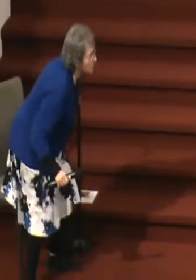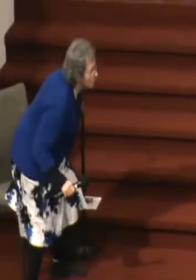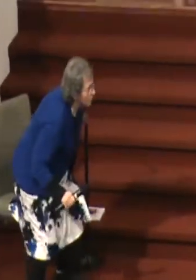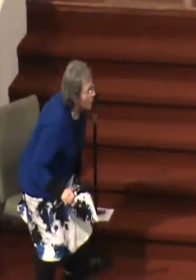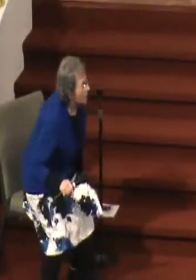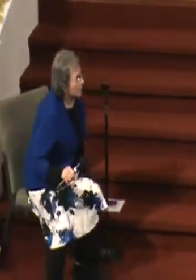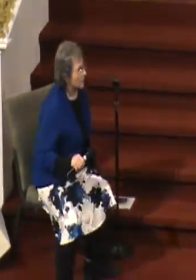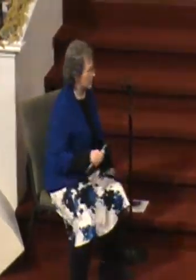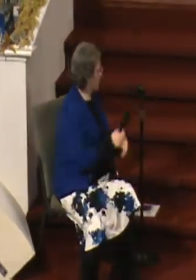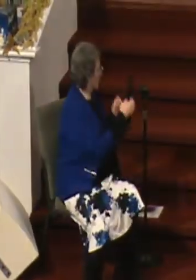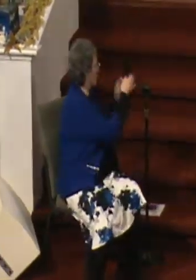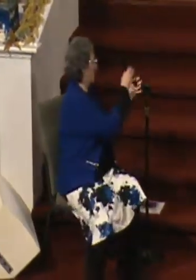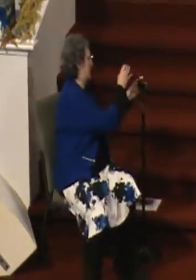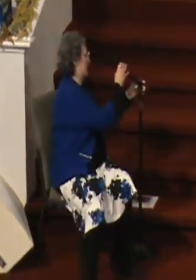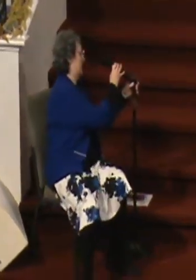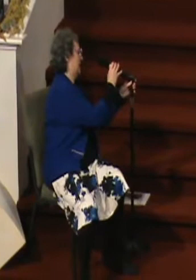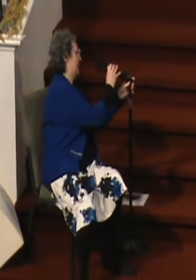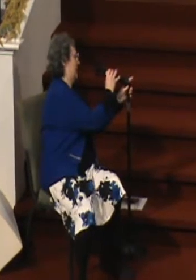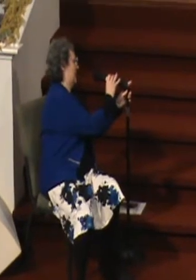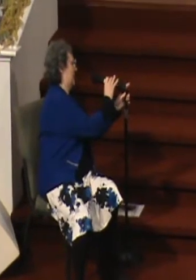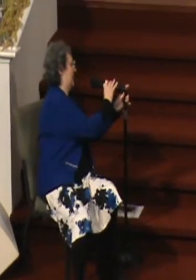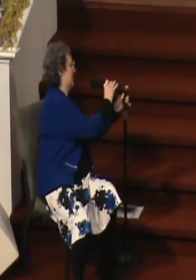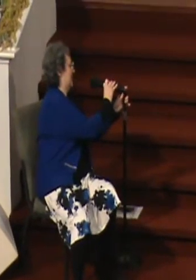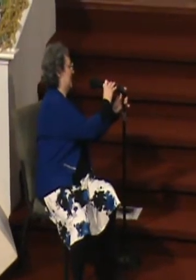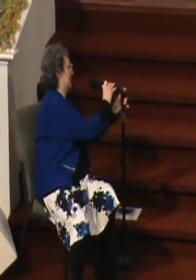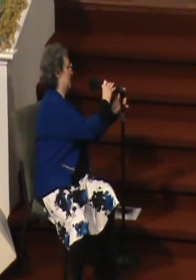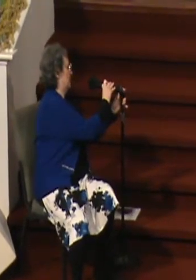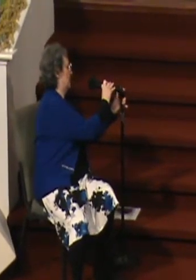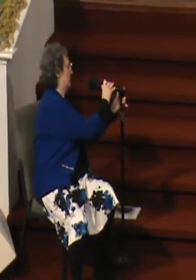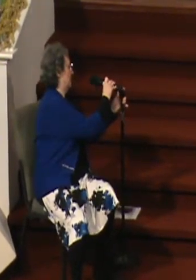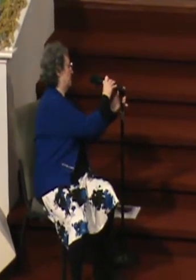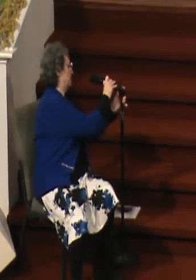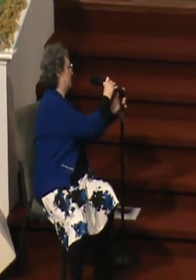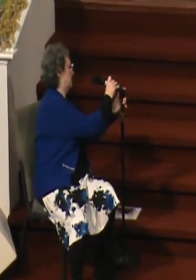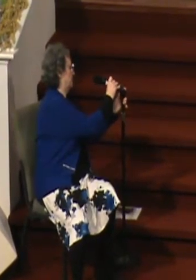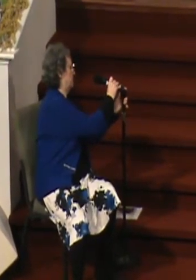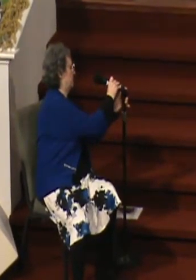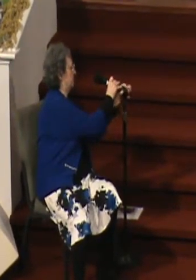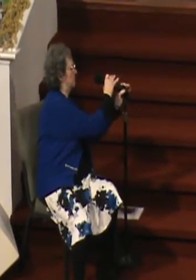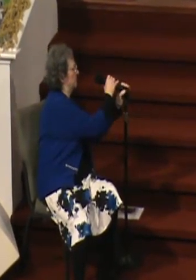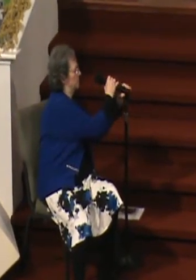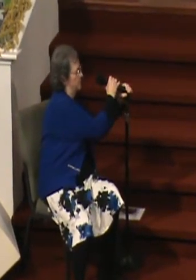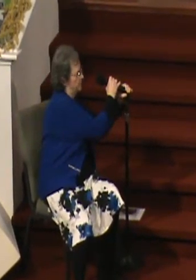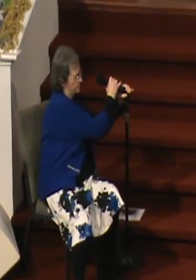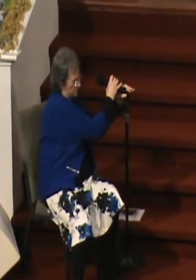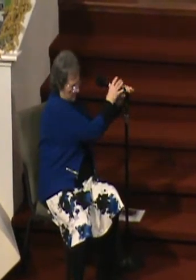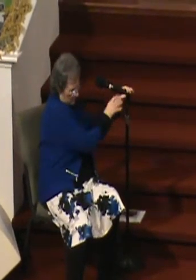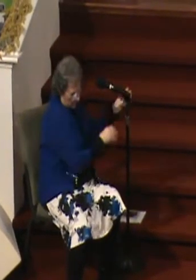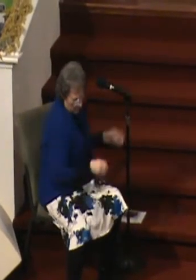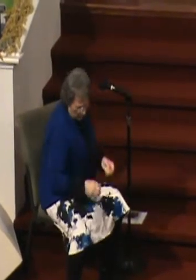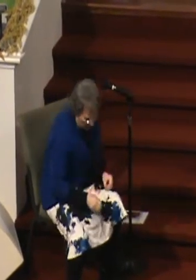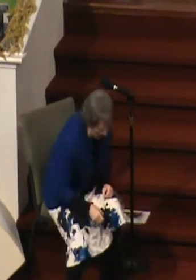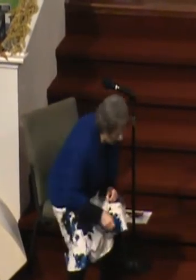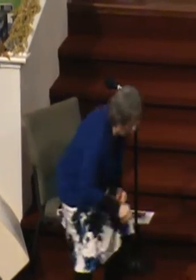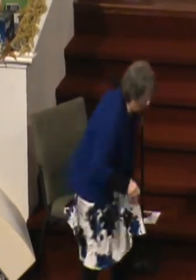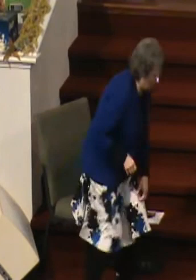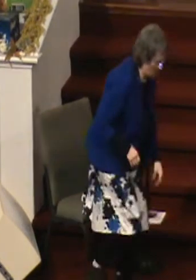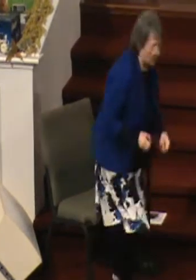So this is the poem that her sister Jasmine wrote. The chain is broken. Little did we know that day God was